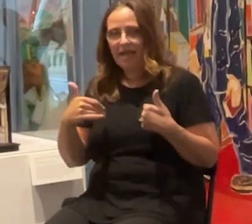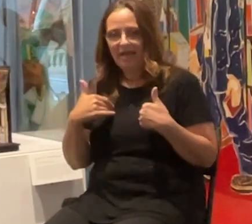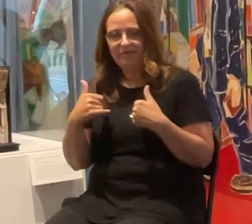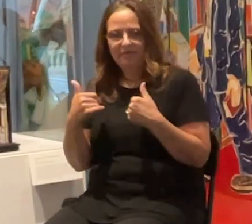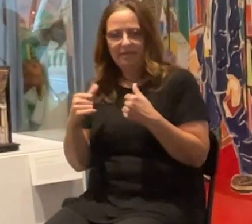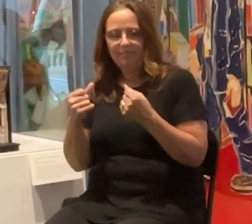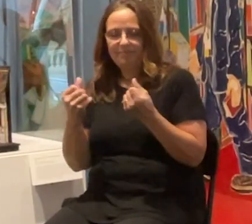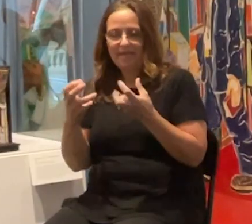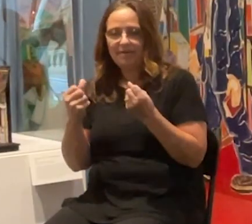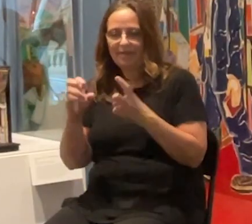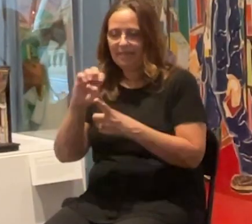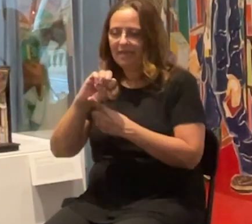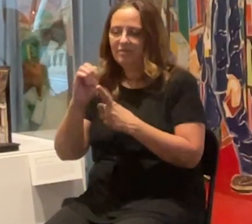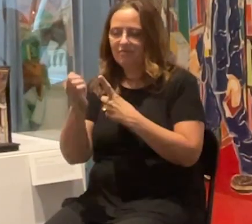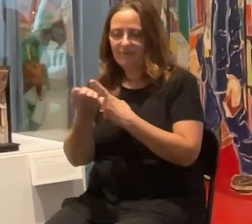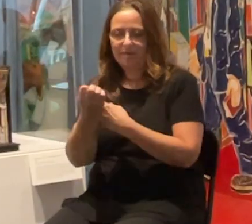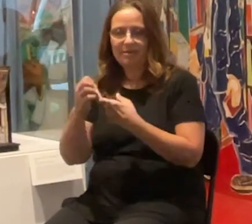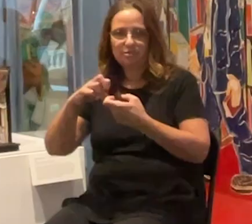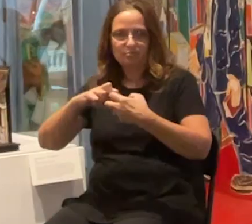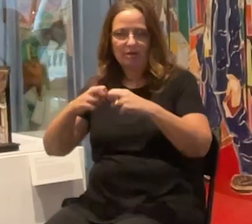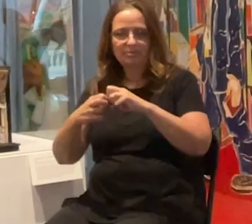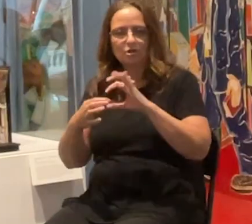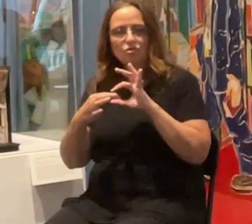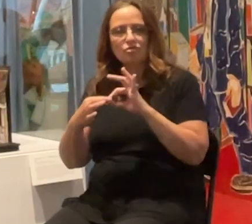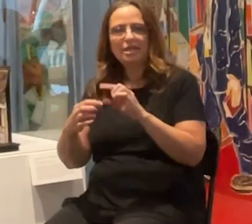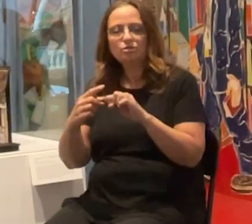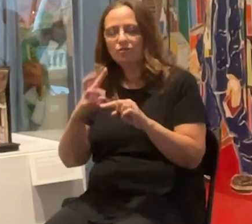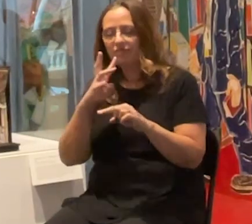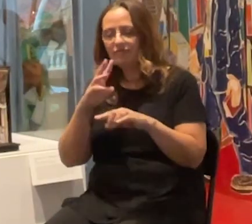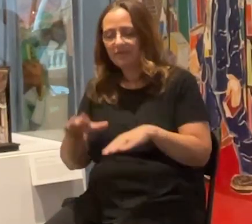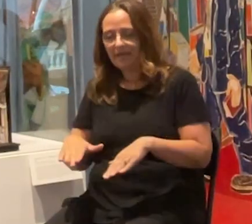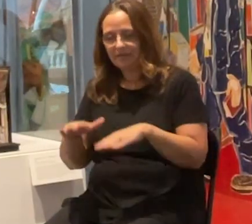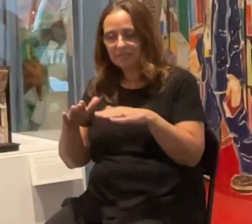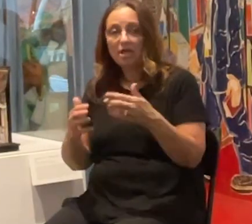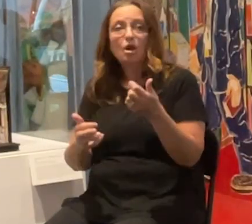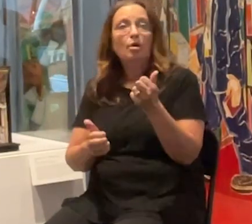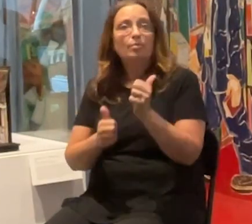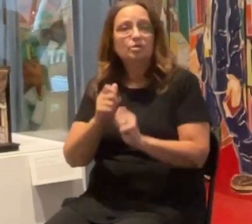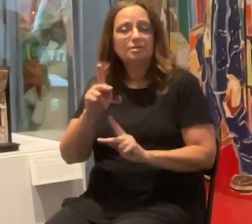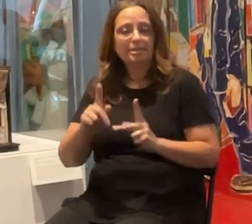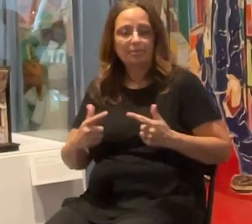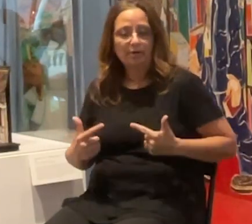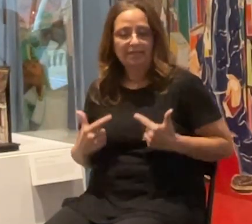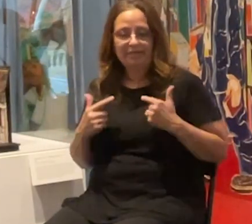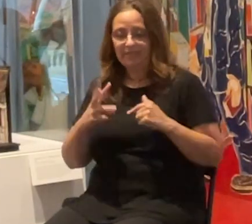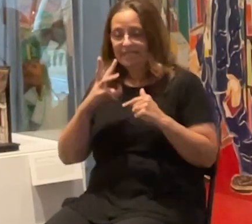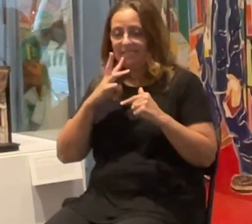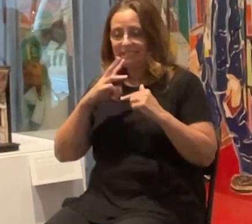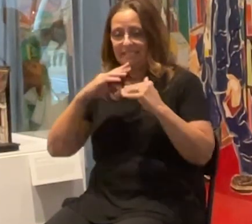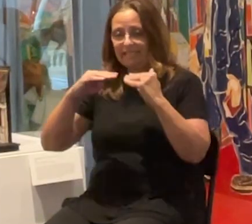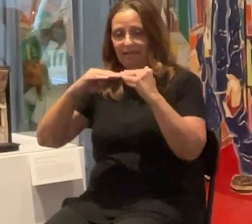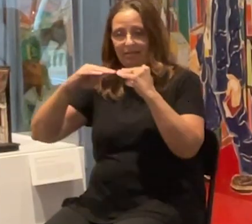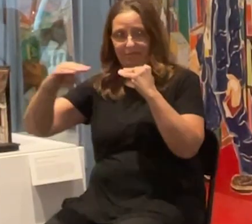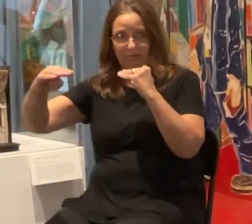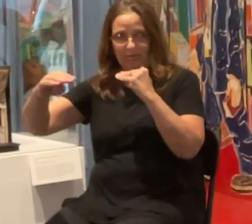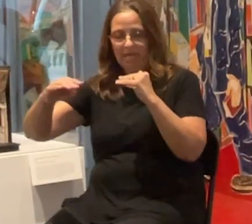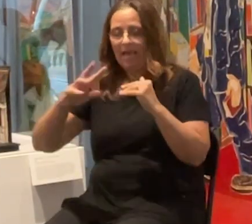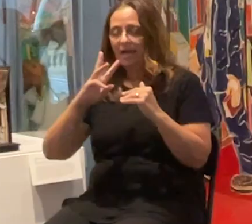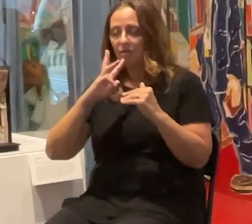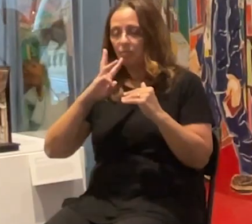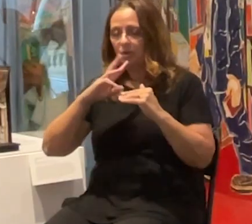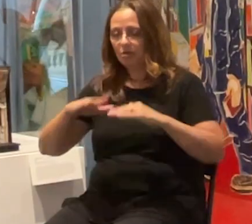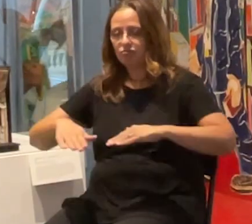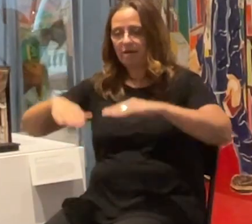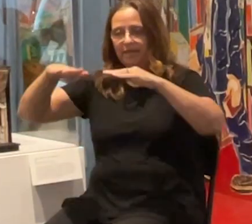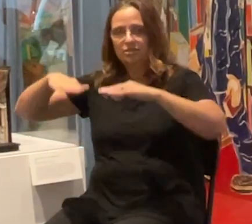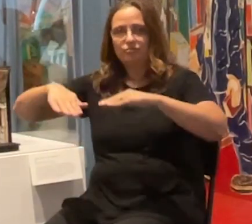to have a lot of environmental problems from flooding. Most of the population lives at sea level and they're having terrible floods because of climate